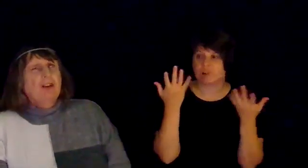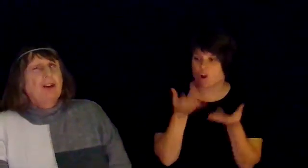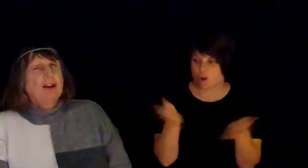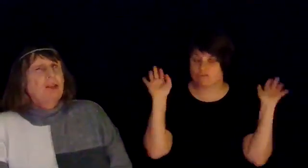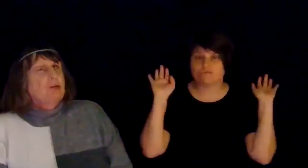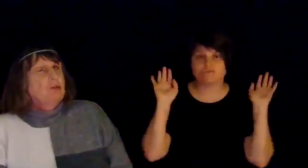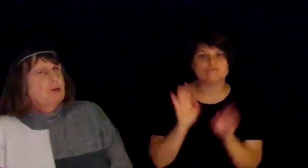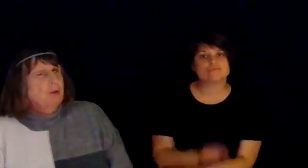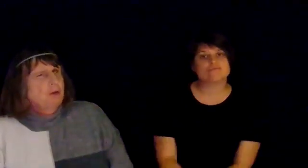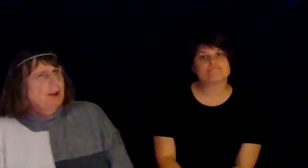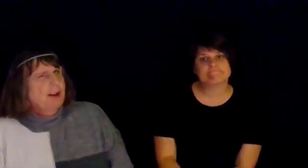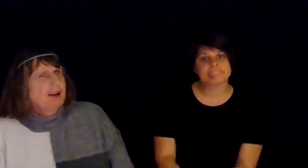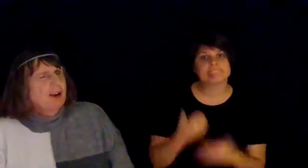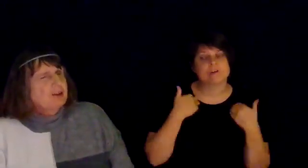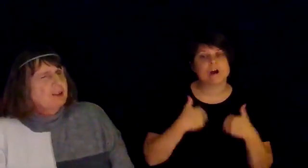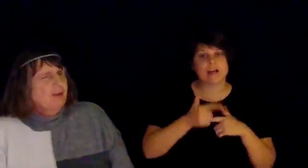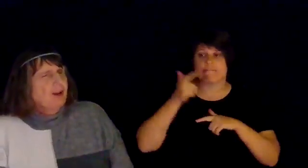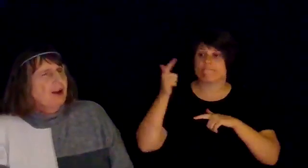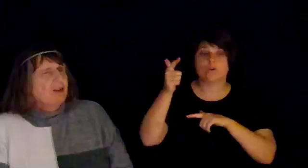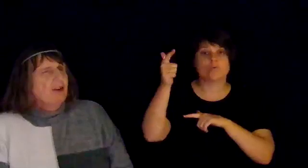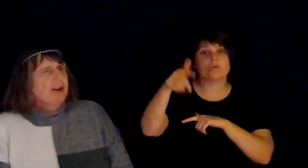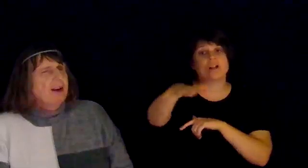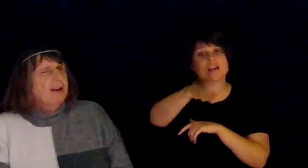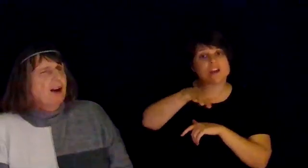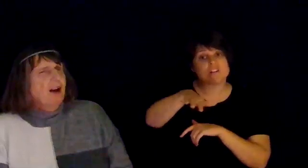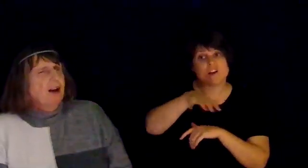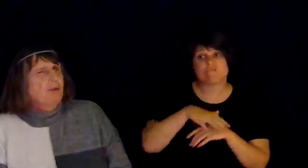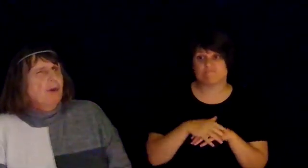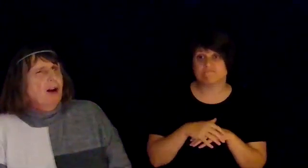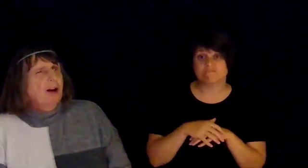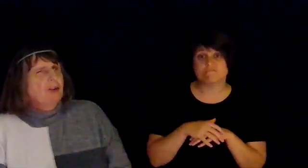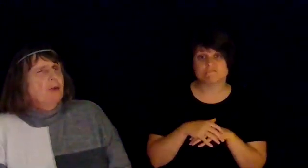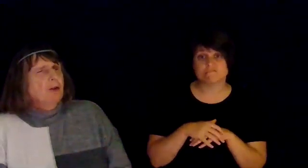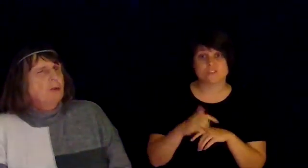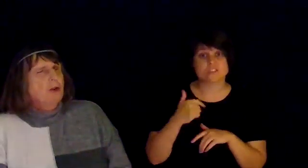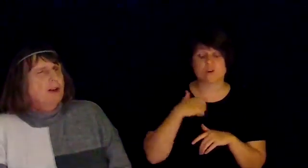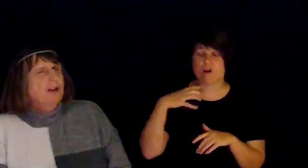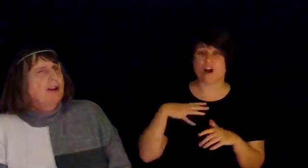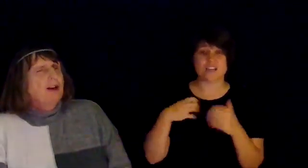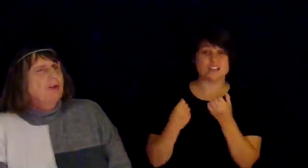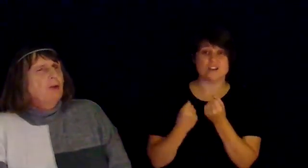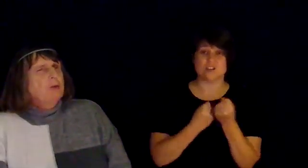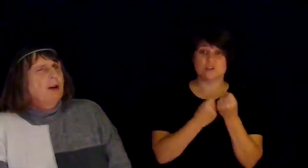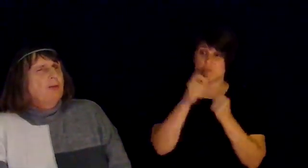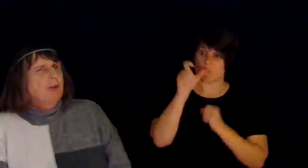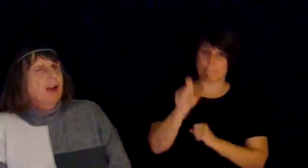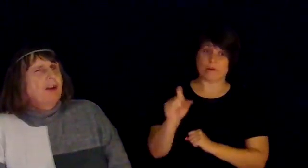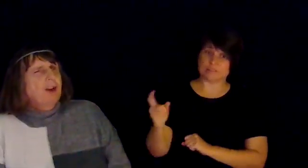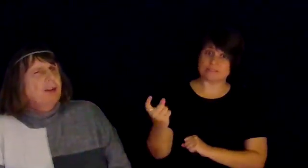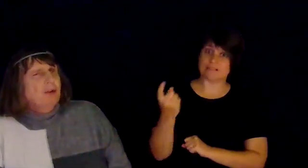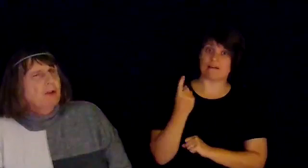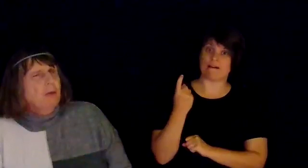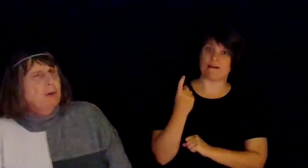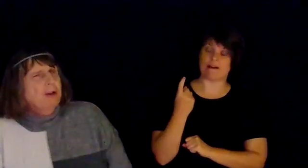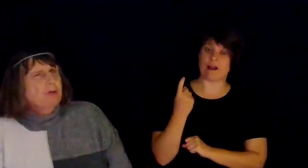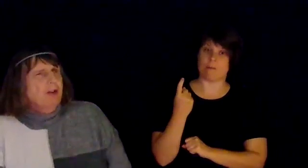For instance, I live in the country, so I need a support worker for taking